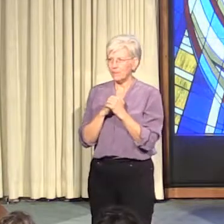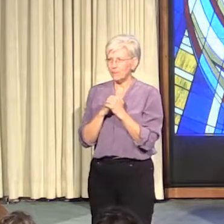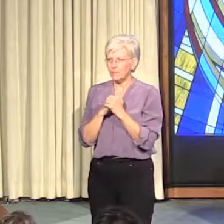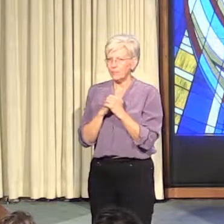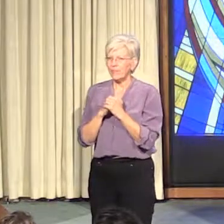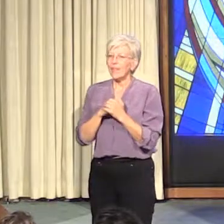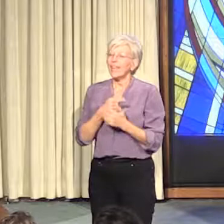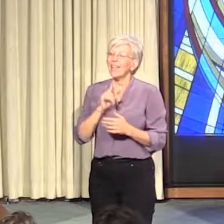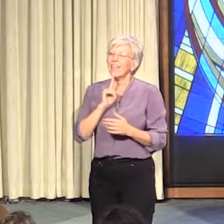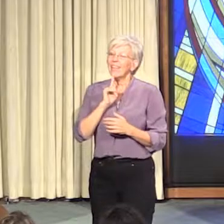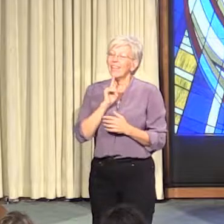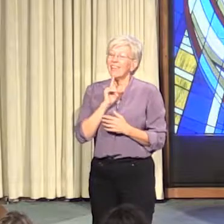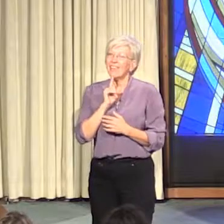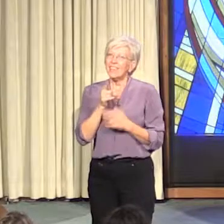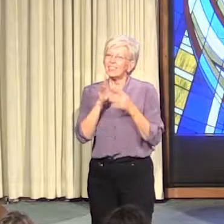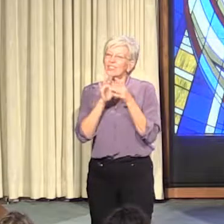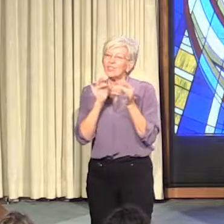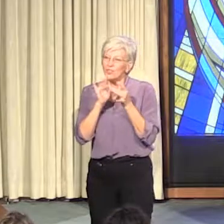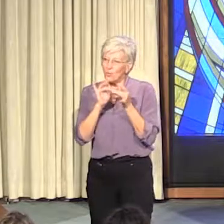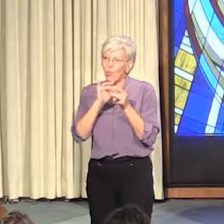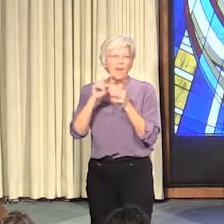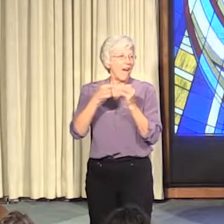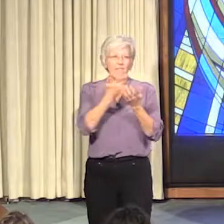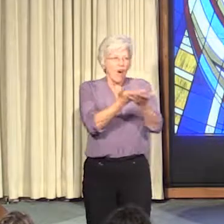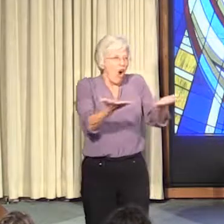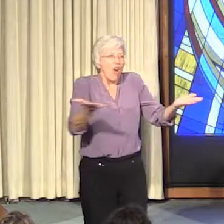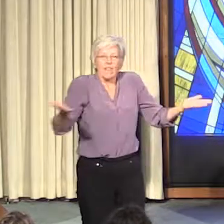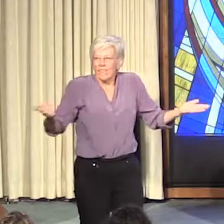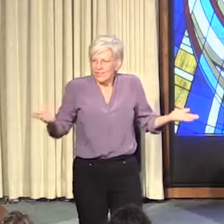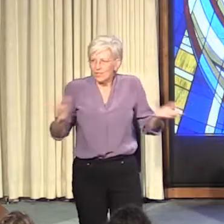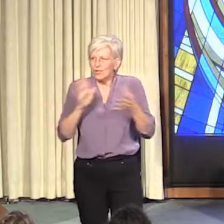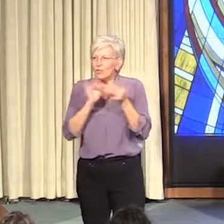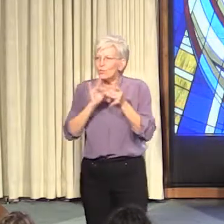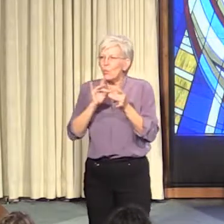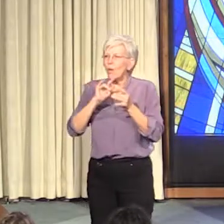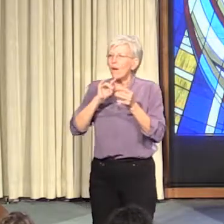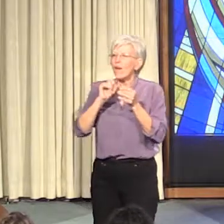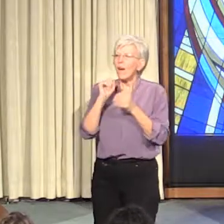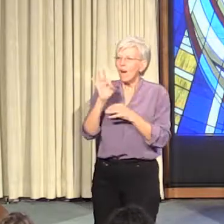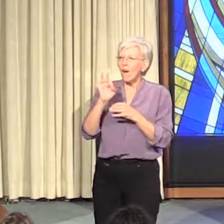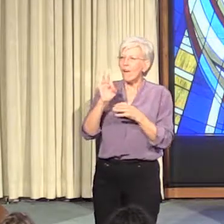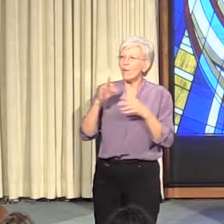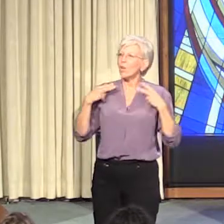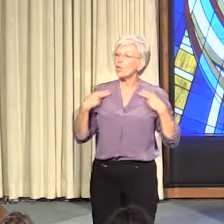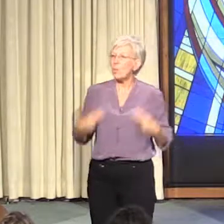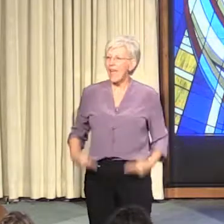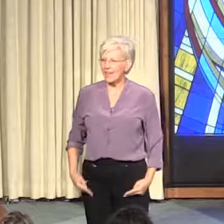It's the story of all of us. It's the story of humanity.